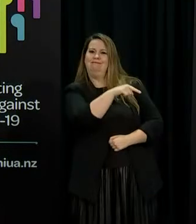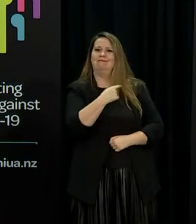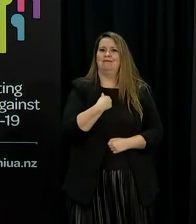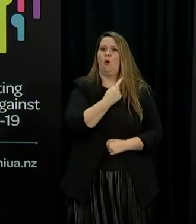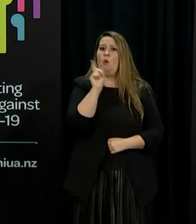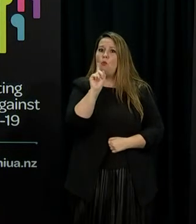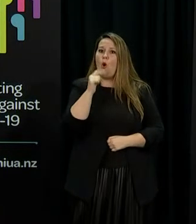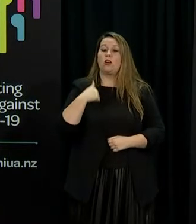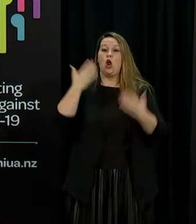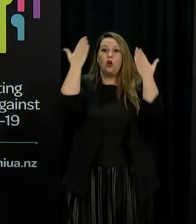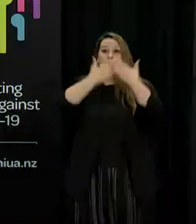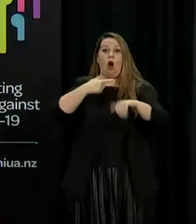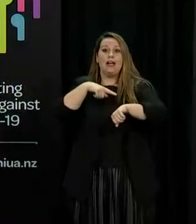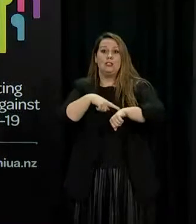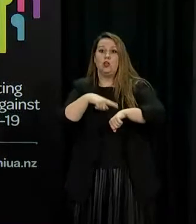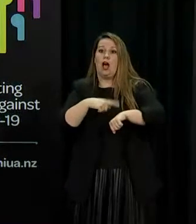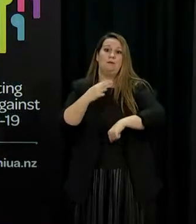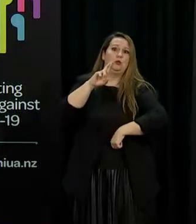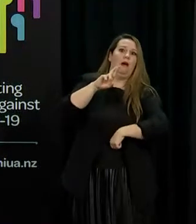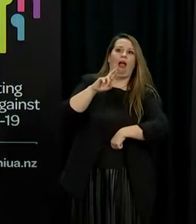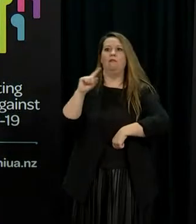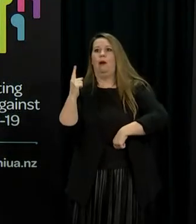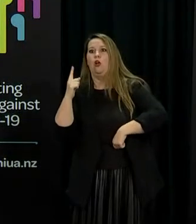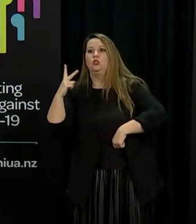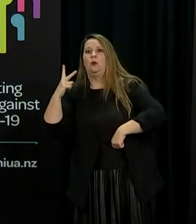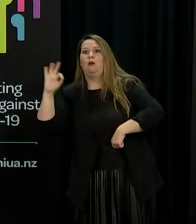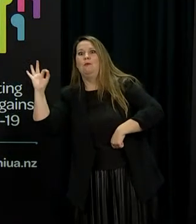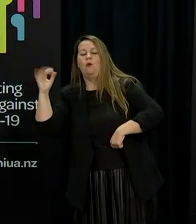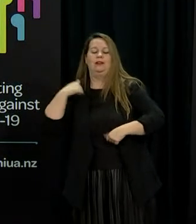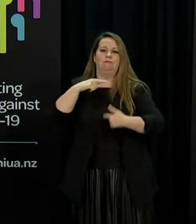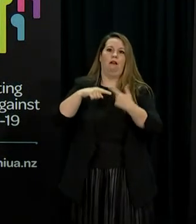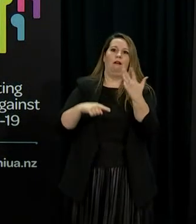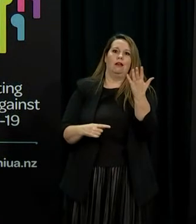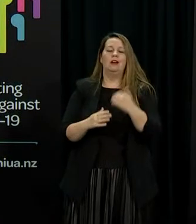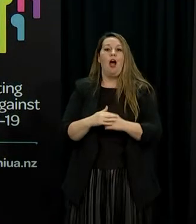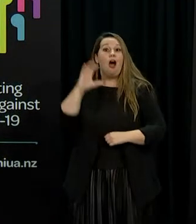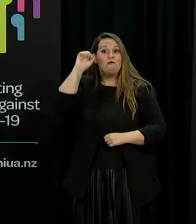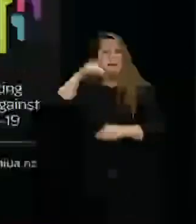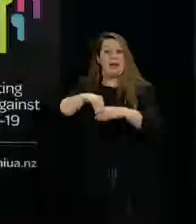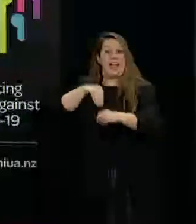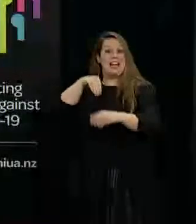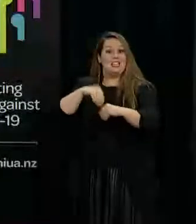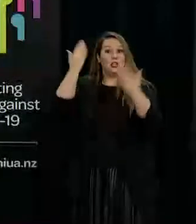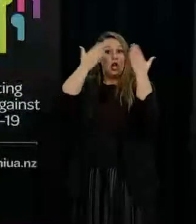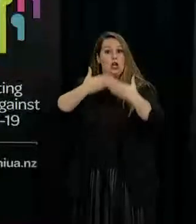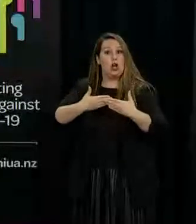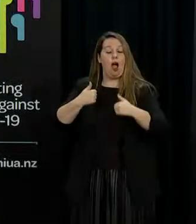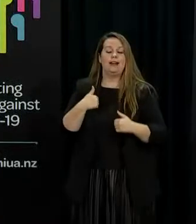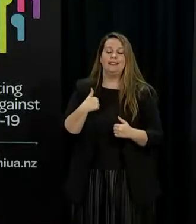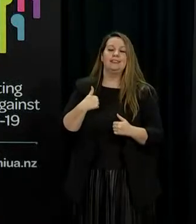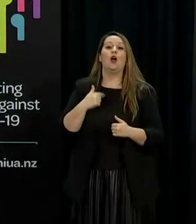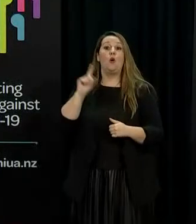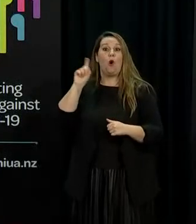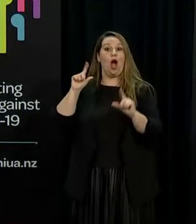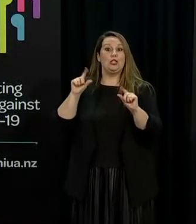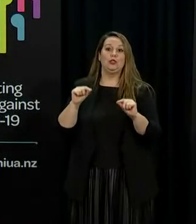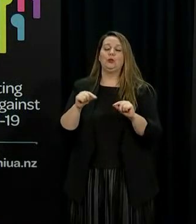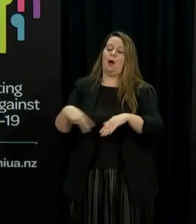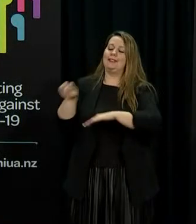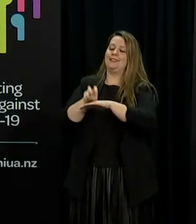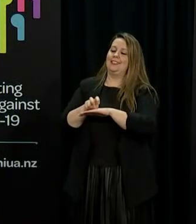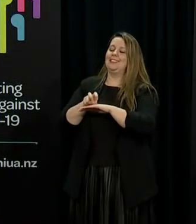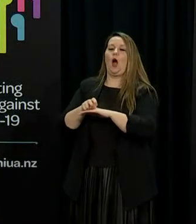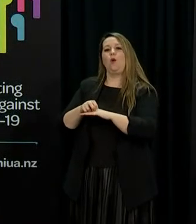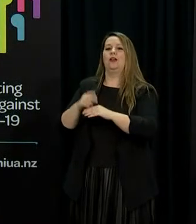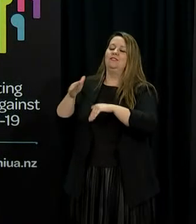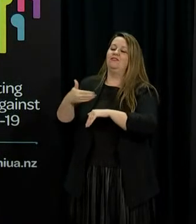of election night, where I had sat down about an hour before polls closed to eat my fish and chips, as I do on election night. And I think